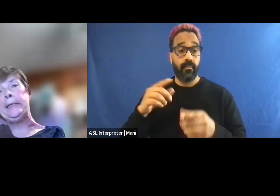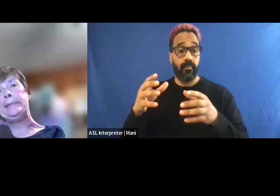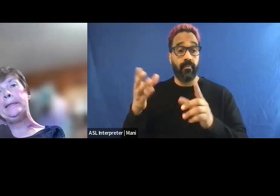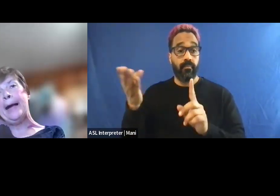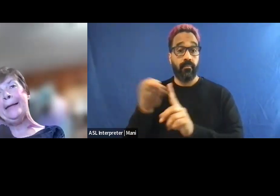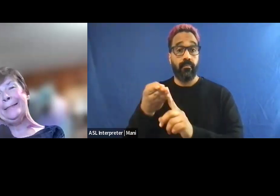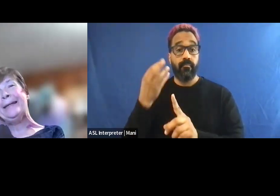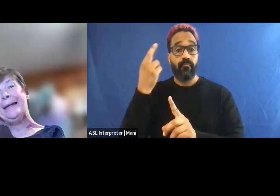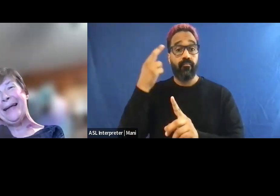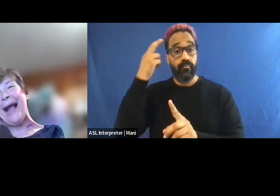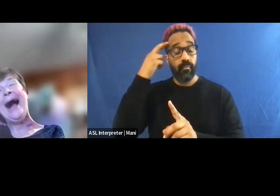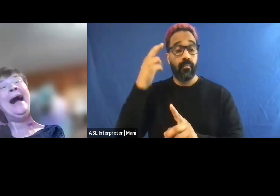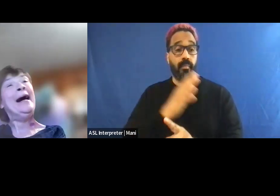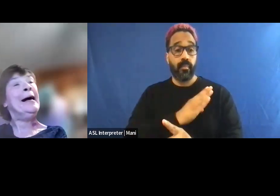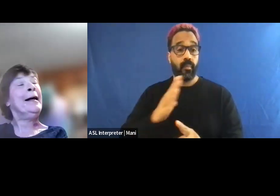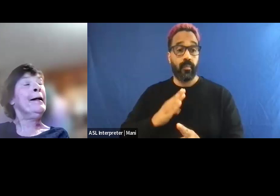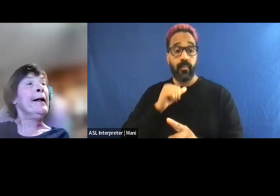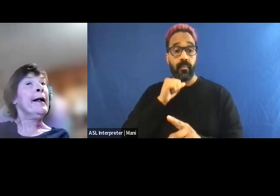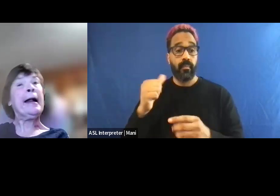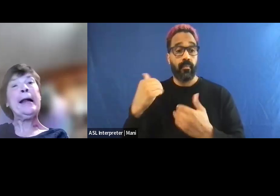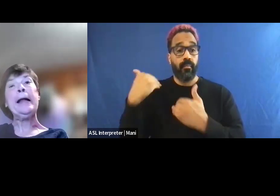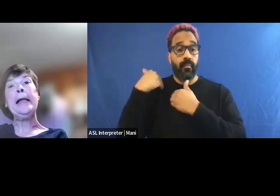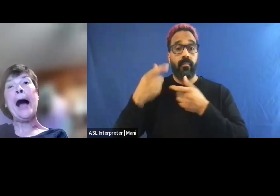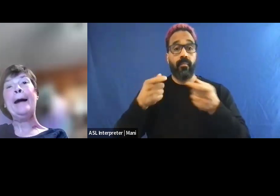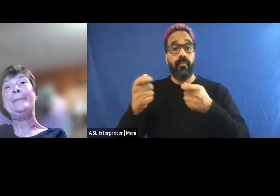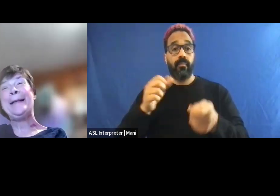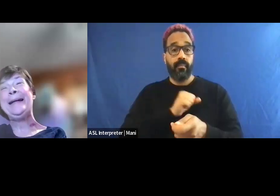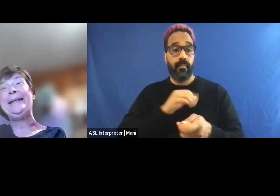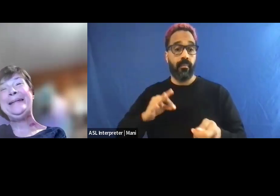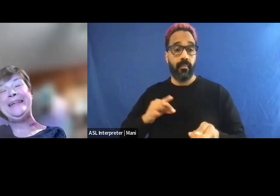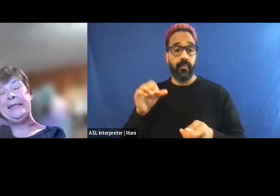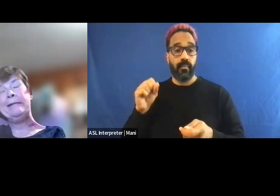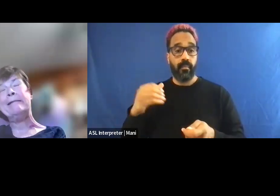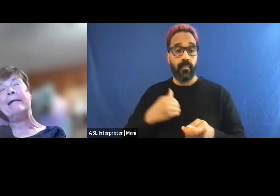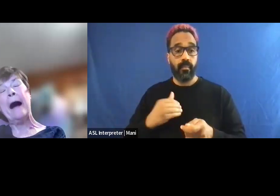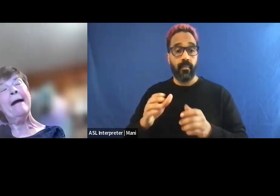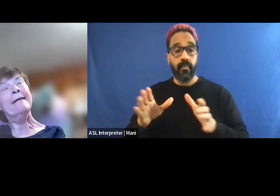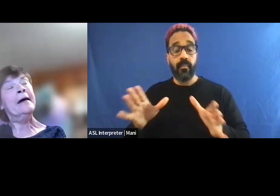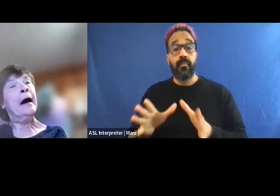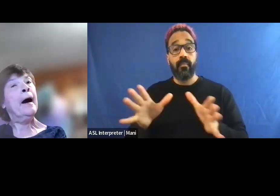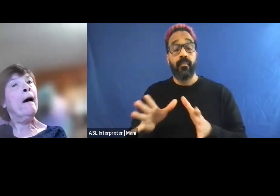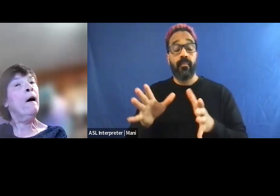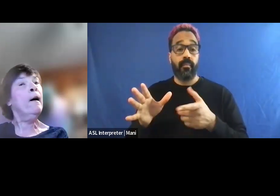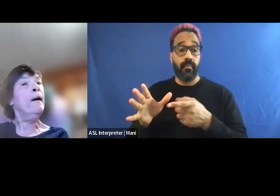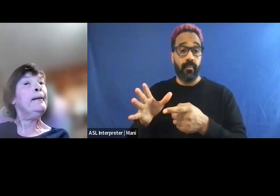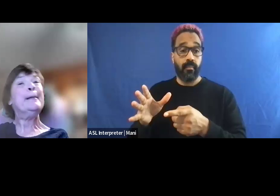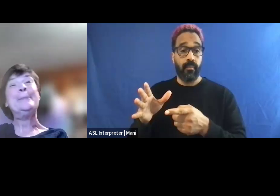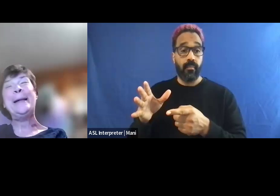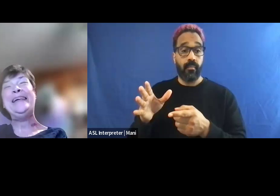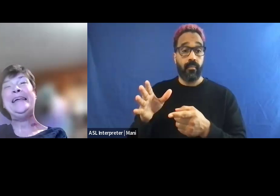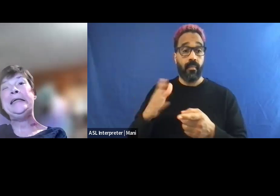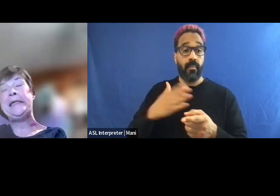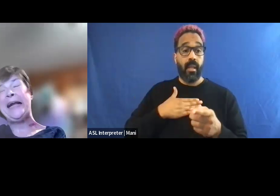executive director that he allowed me to do